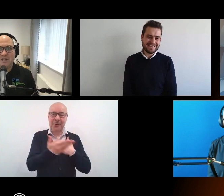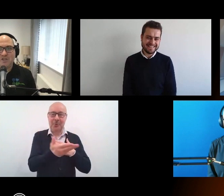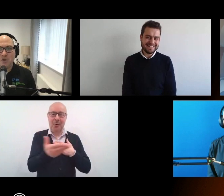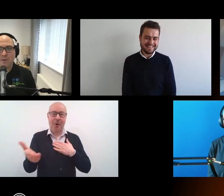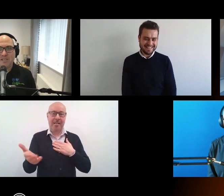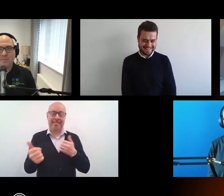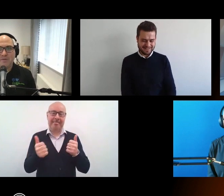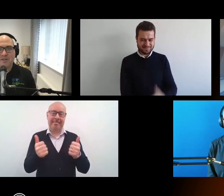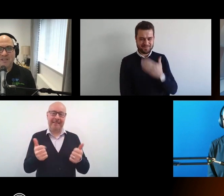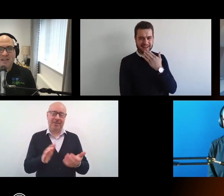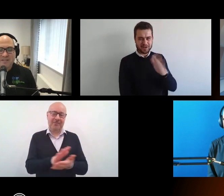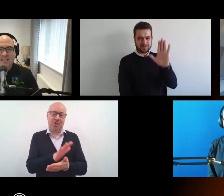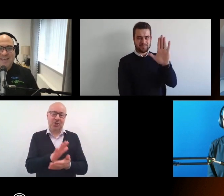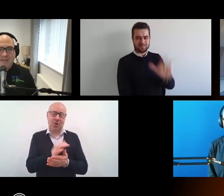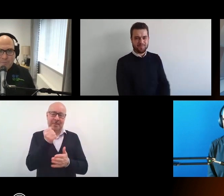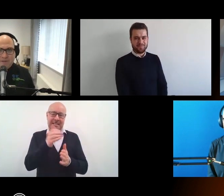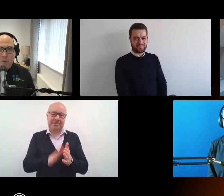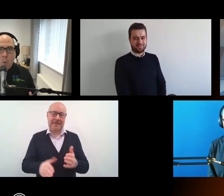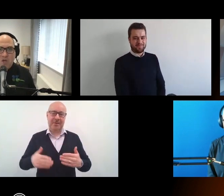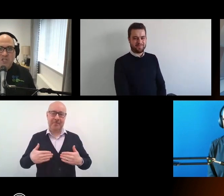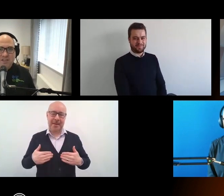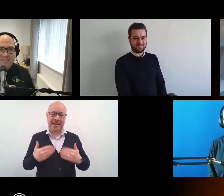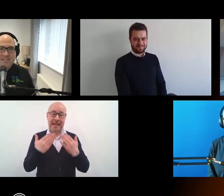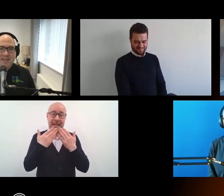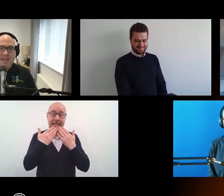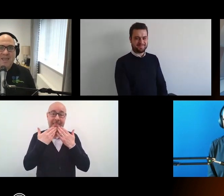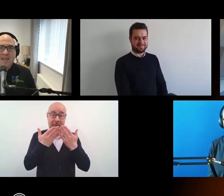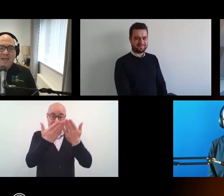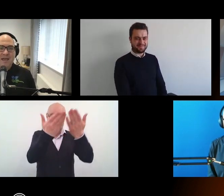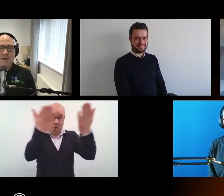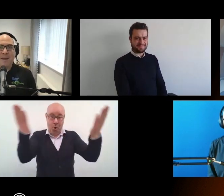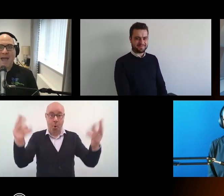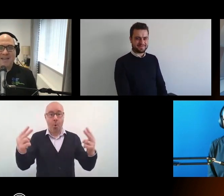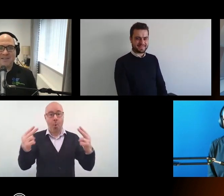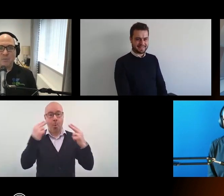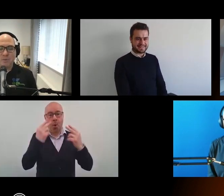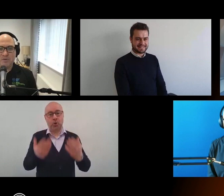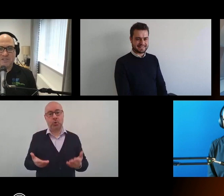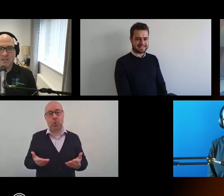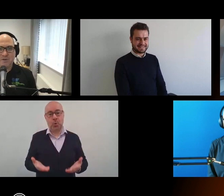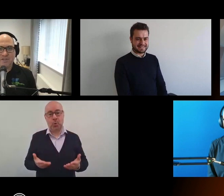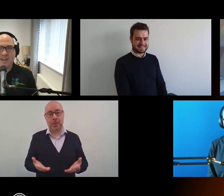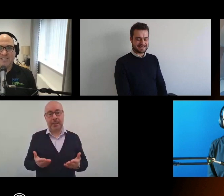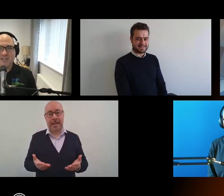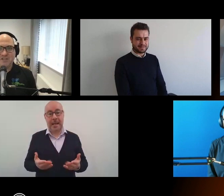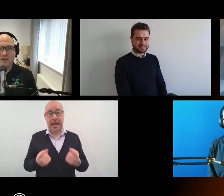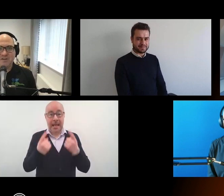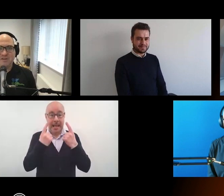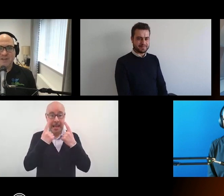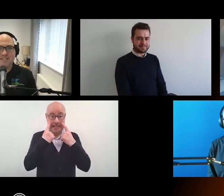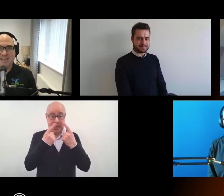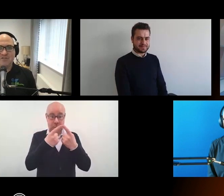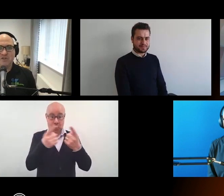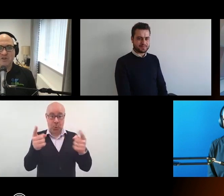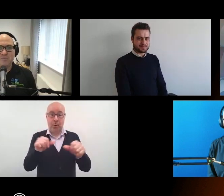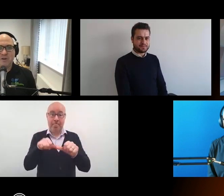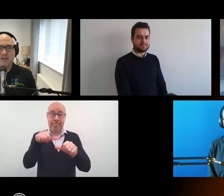it such an enjoyable experience. Thank you to everybody for watching this today. And we will see you on the next edition of